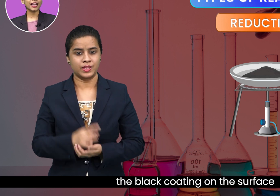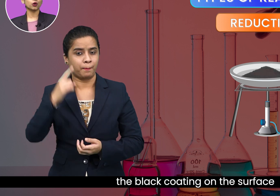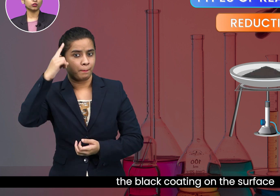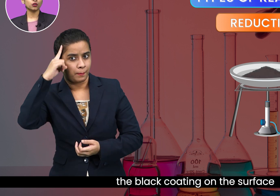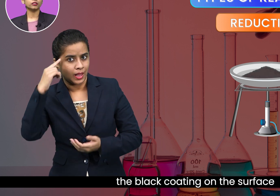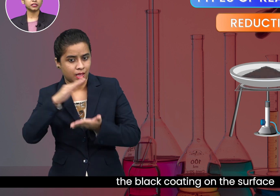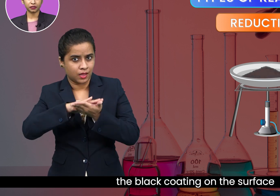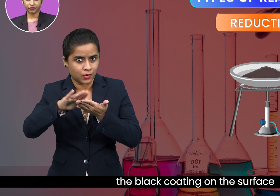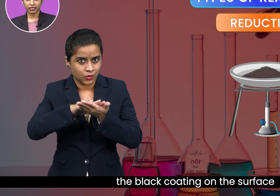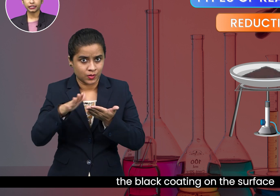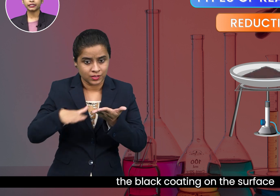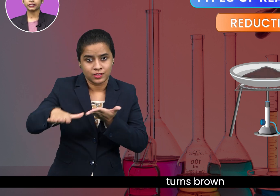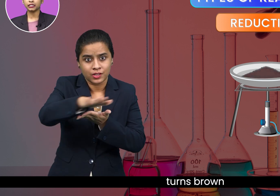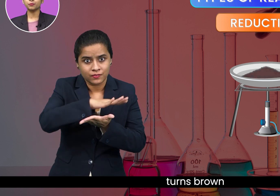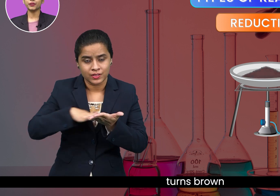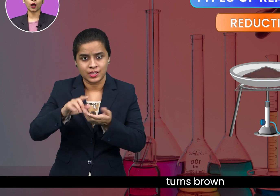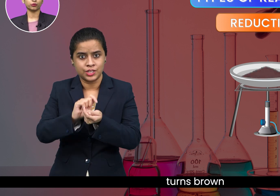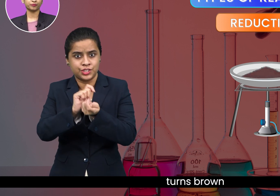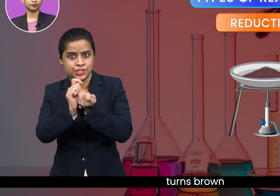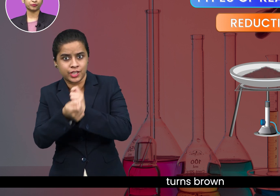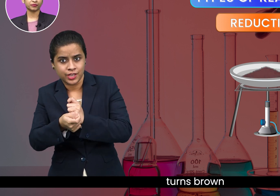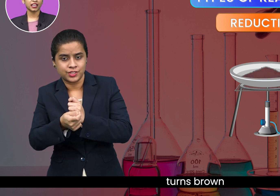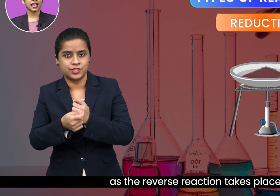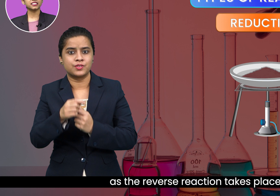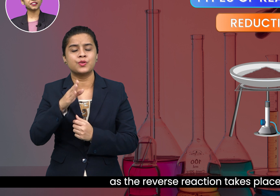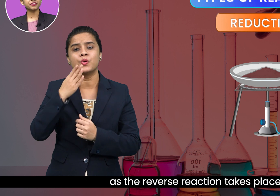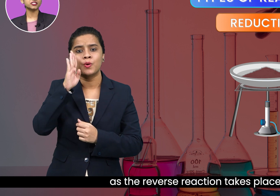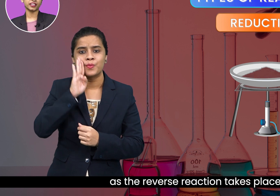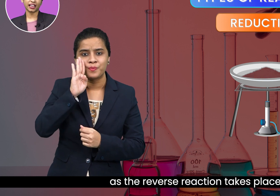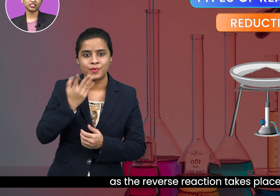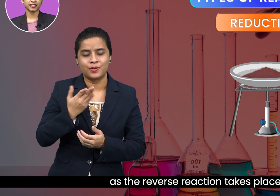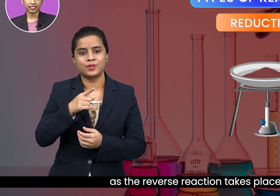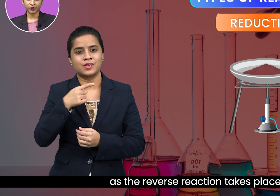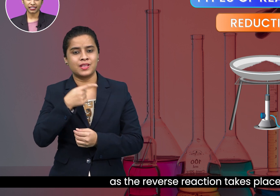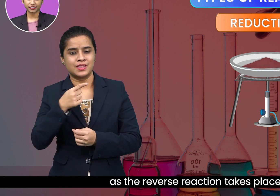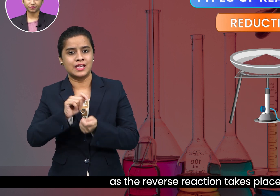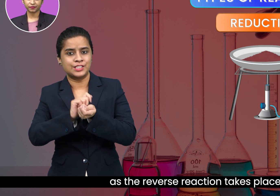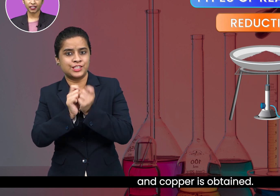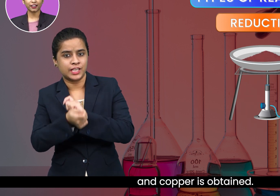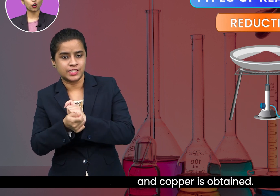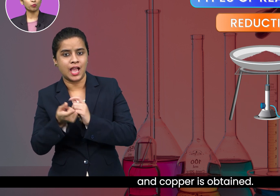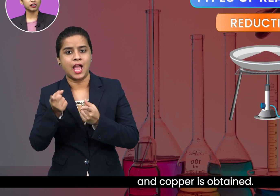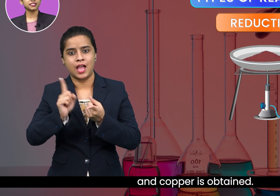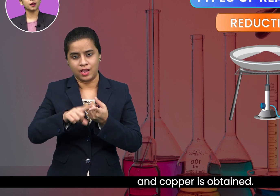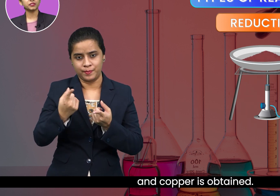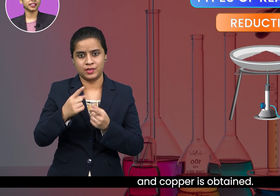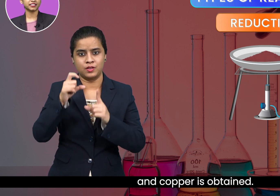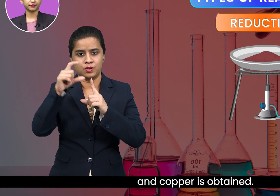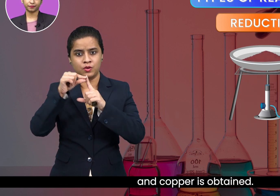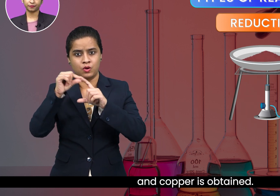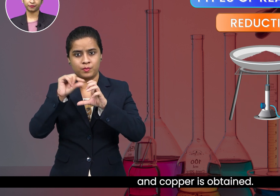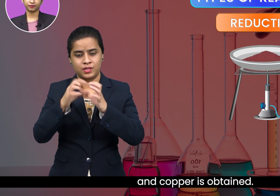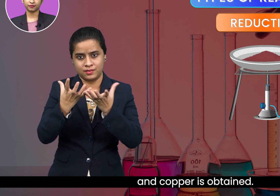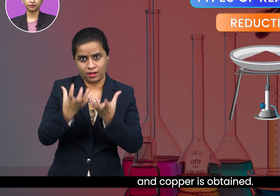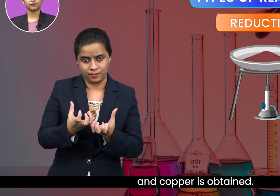the black coating on the surface turns brown as the reverse reaction takes place and copper is obtained.